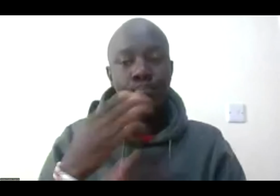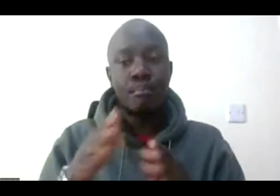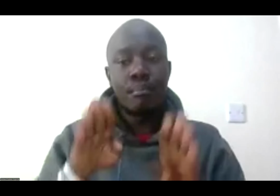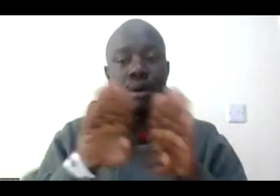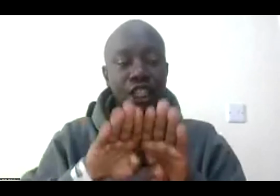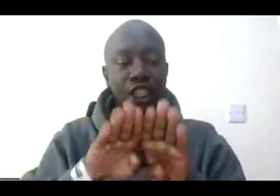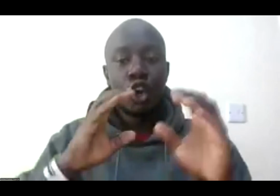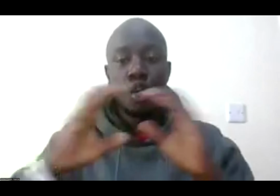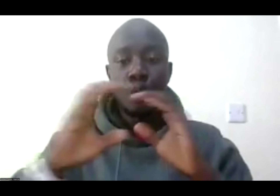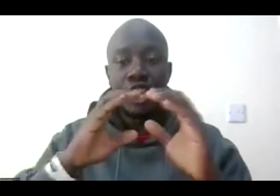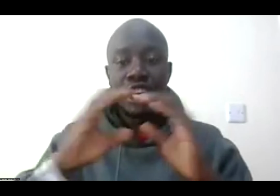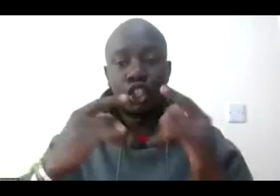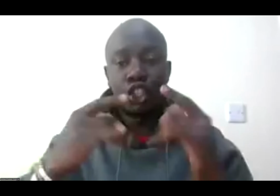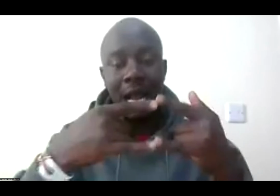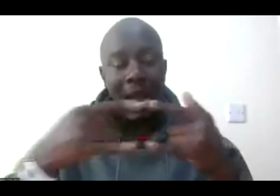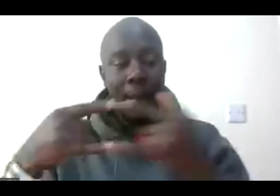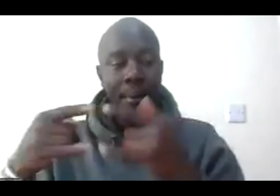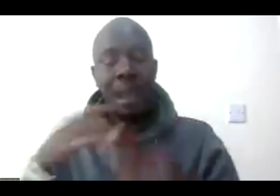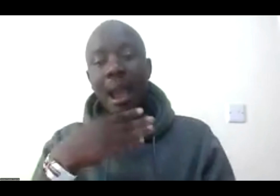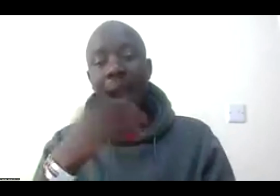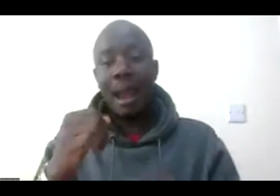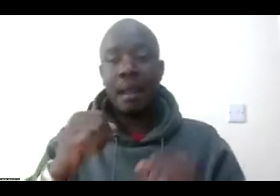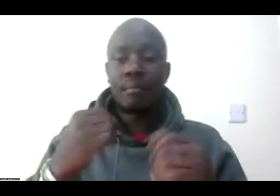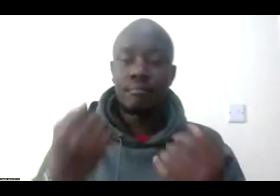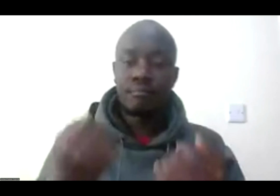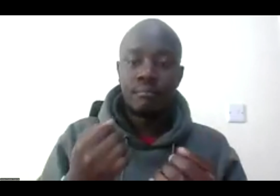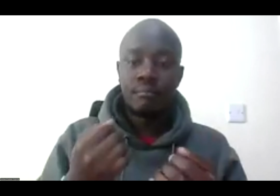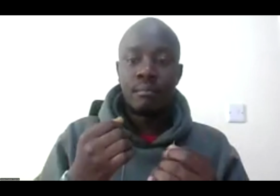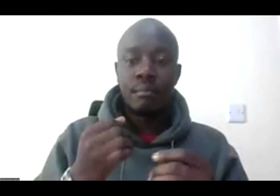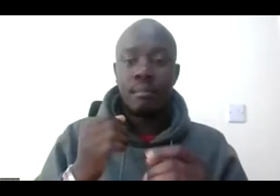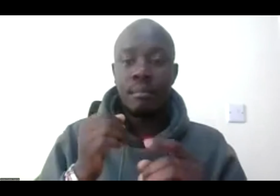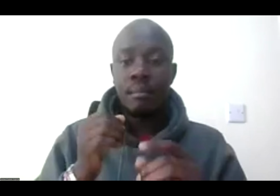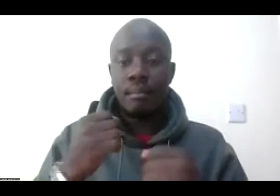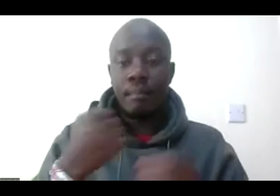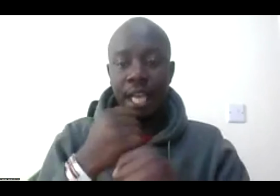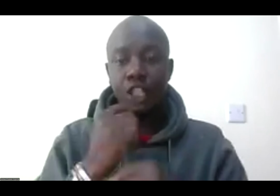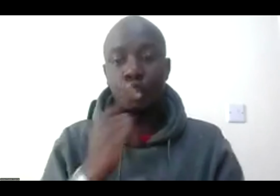powered accessibility program that is bridging the gap between